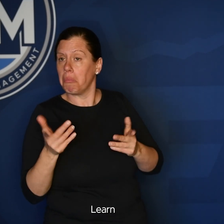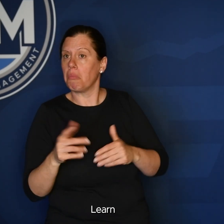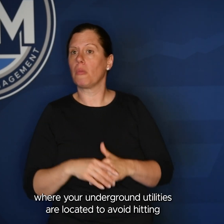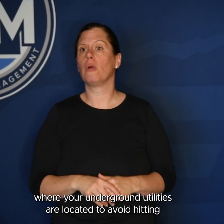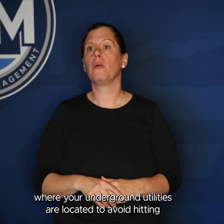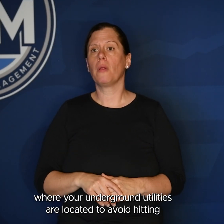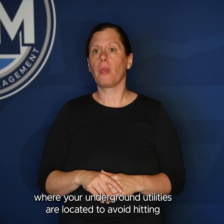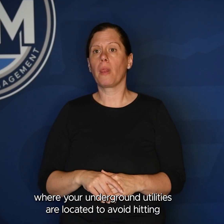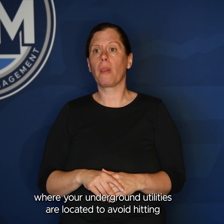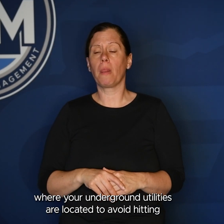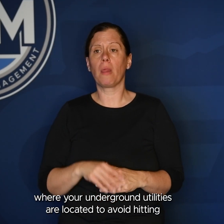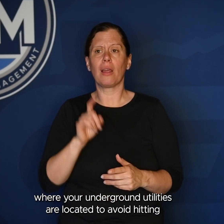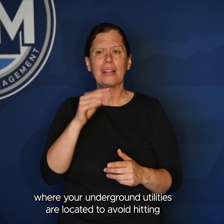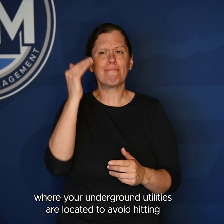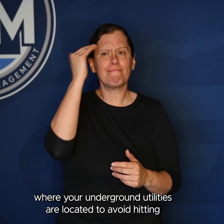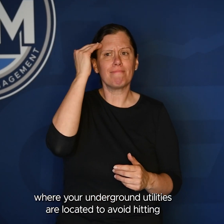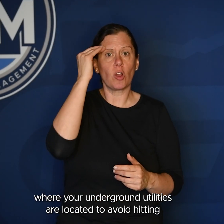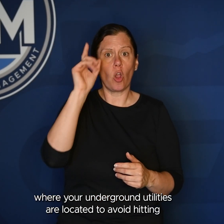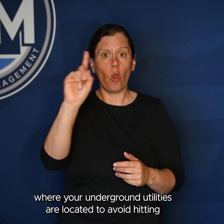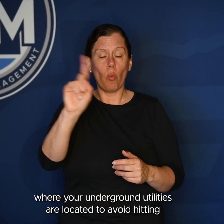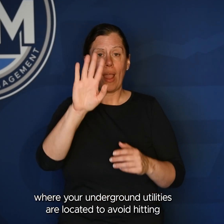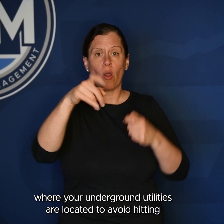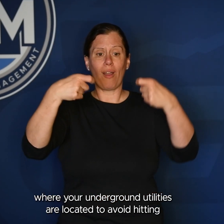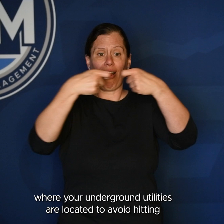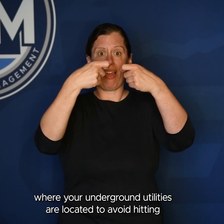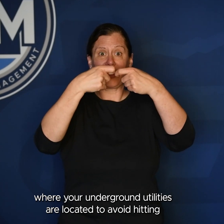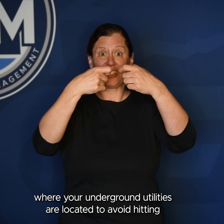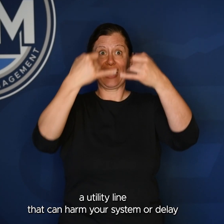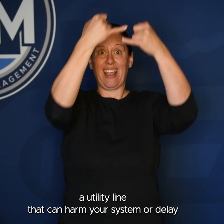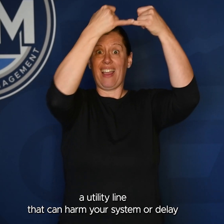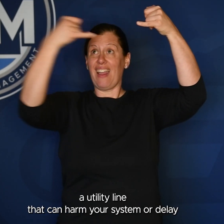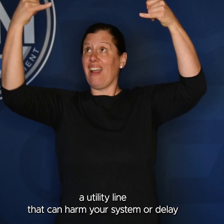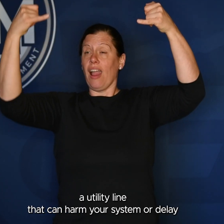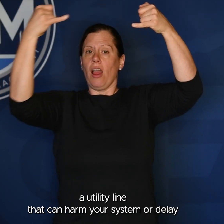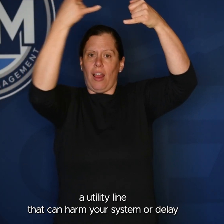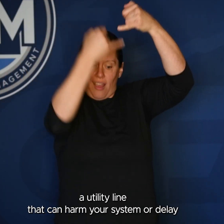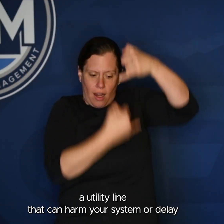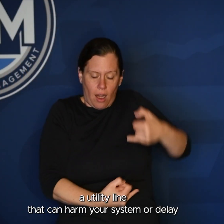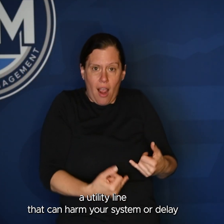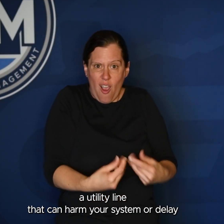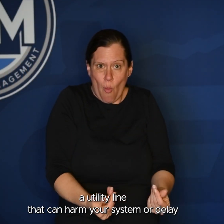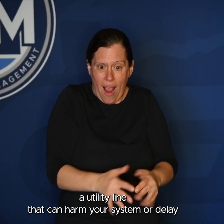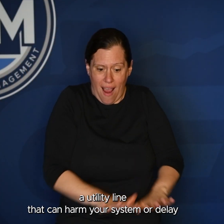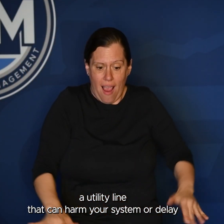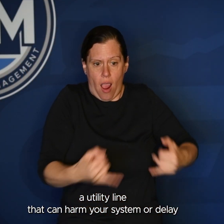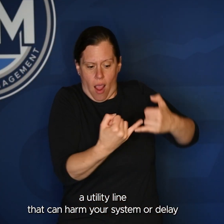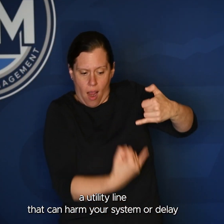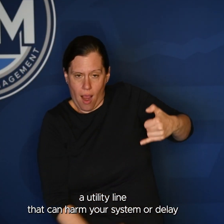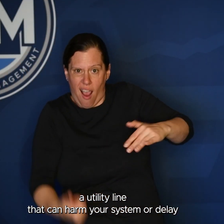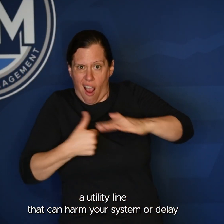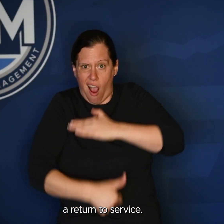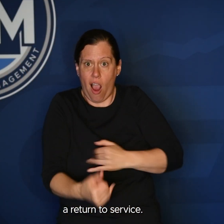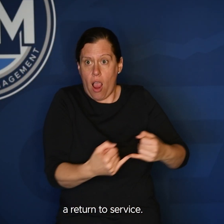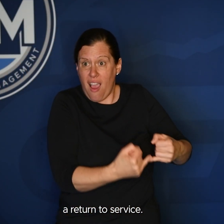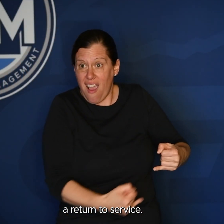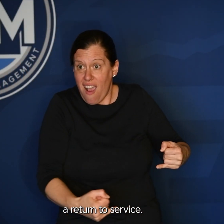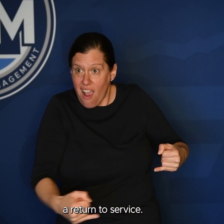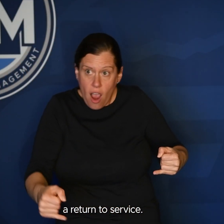Learn where your underground utilities are located to avoid hitting a utility line that can harm your system or delay a return to